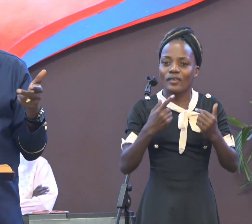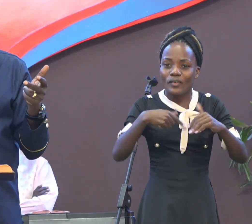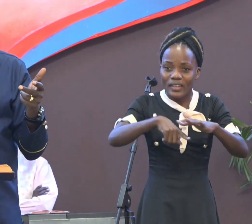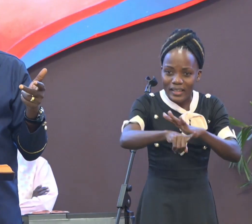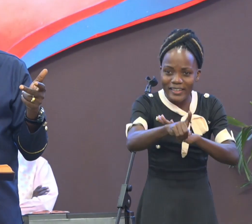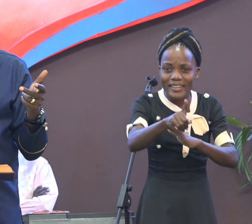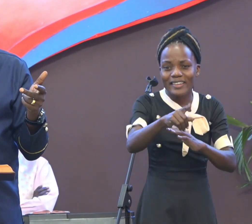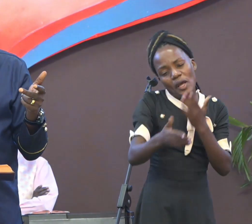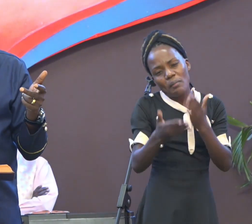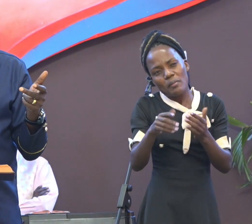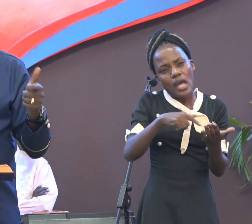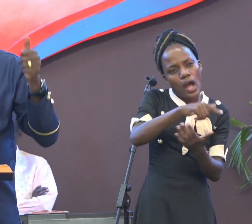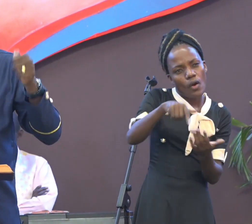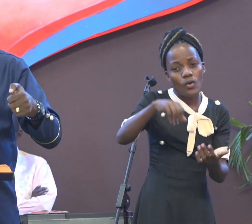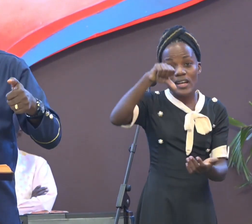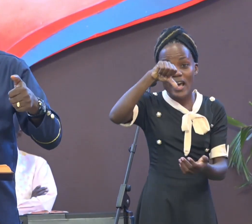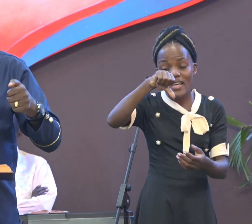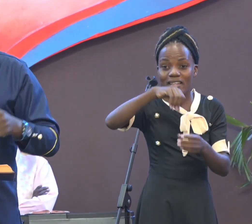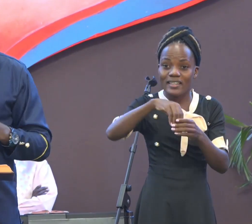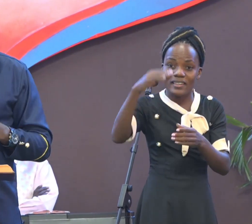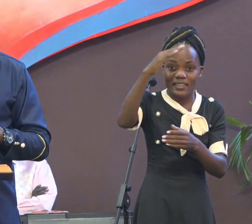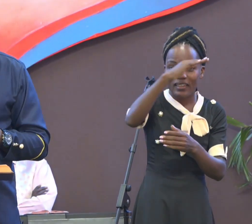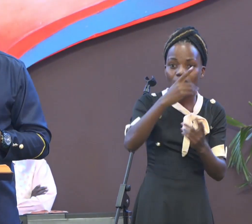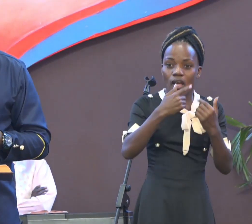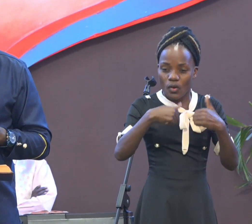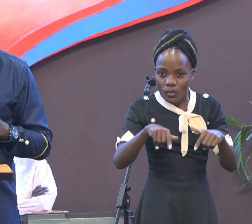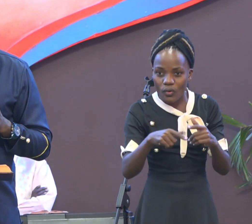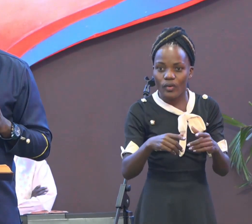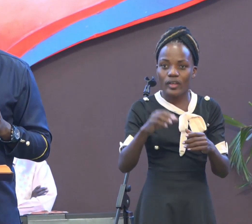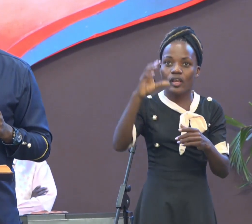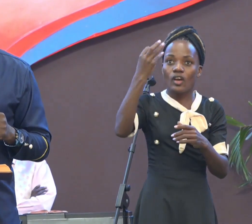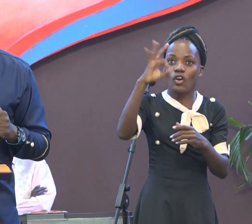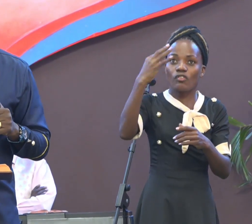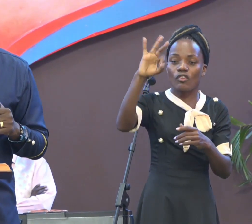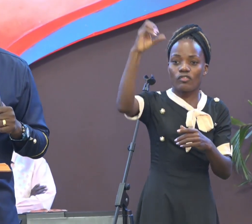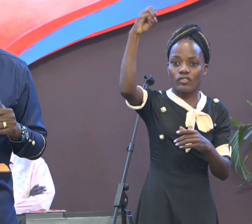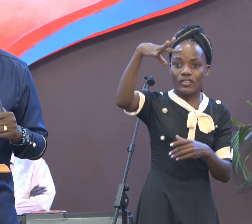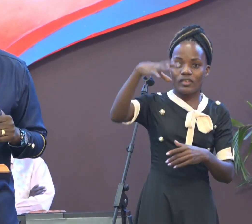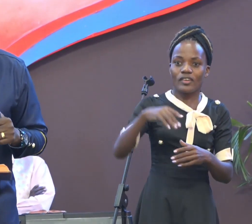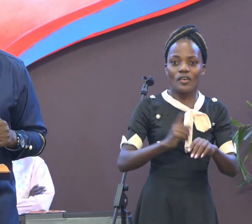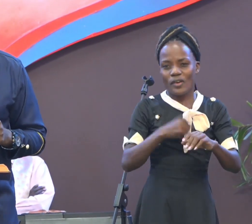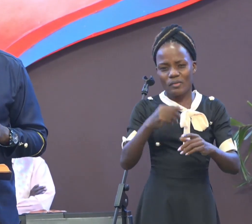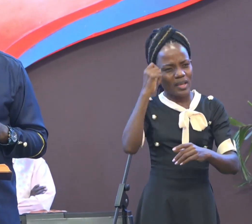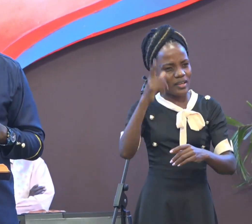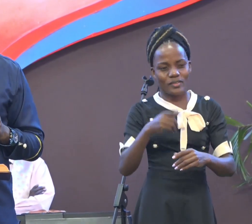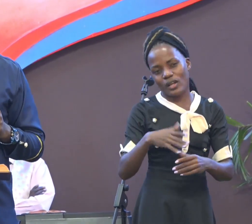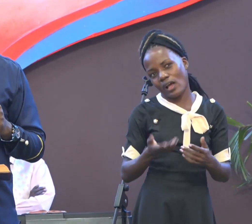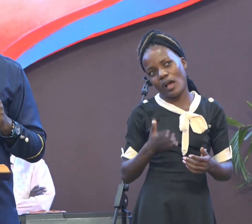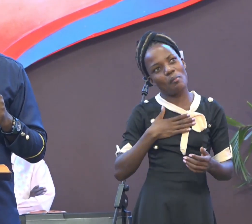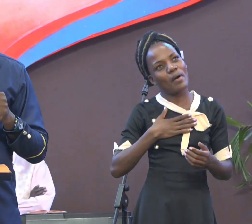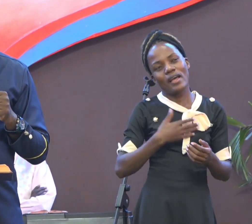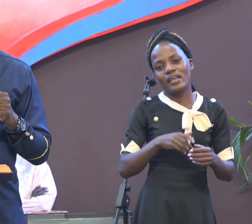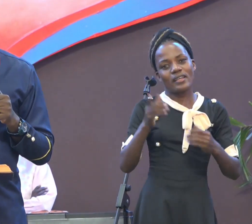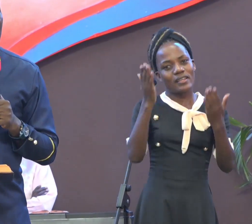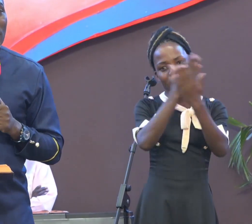wasted, entered at around 9:30 p.m. We switched off the light. By the time I knew that the night was